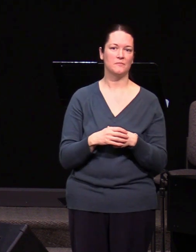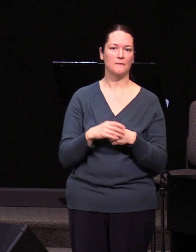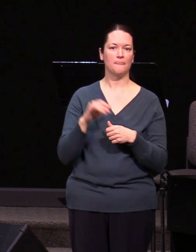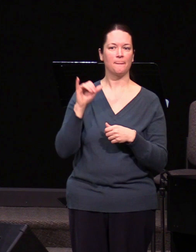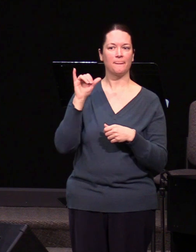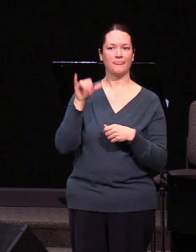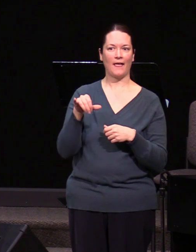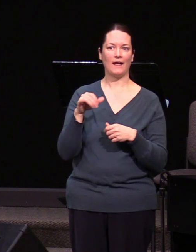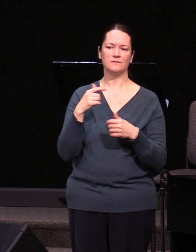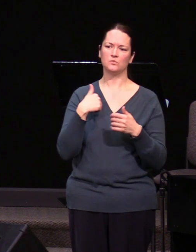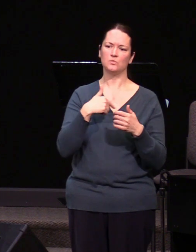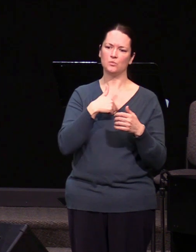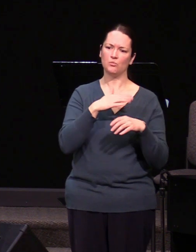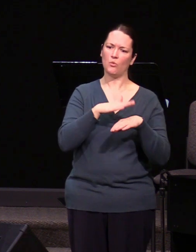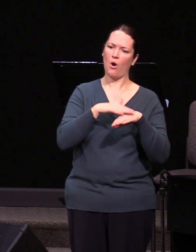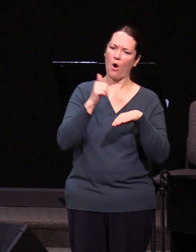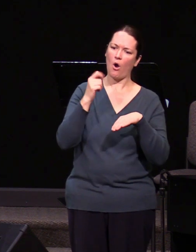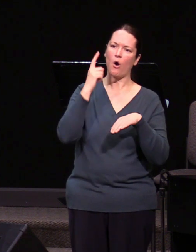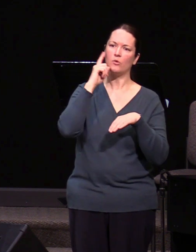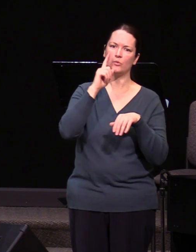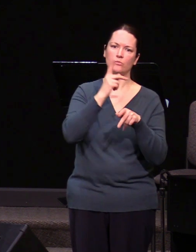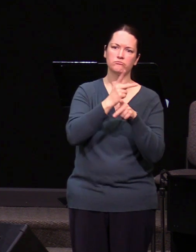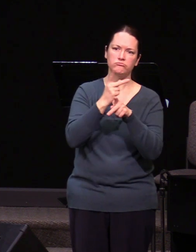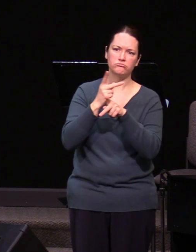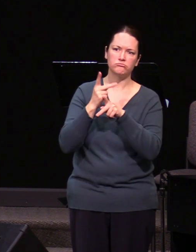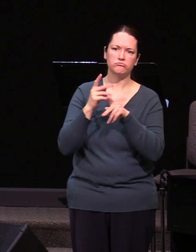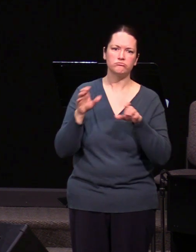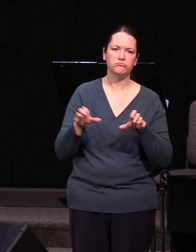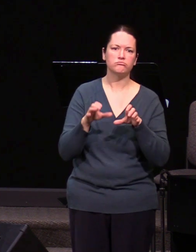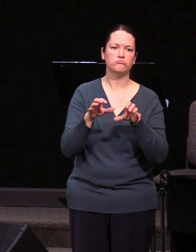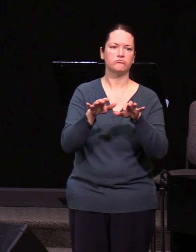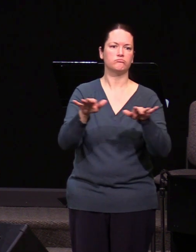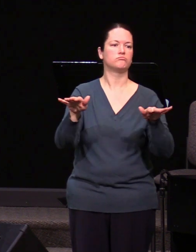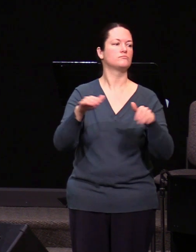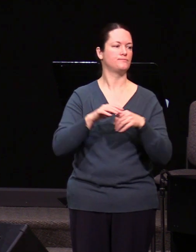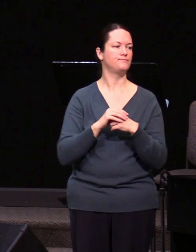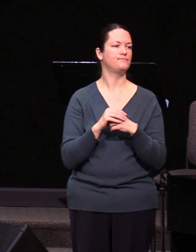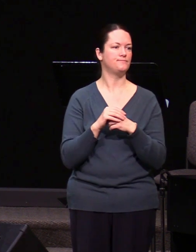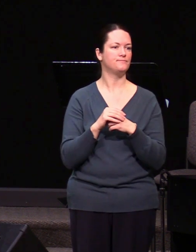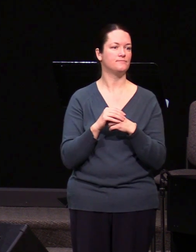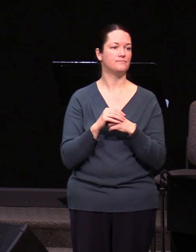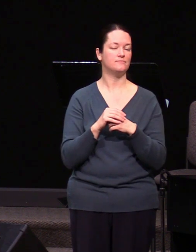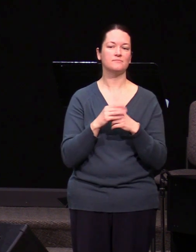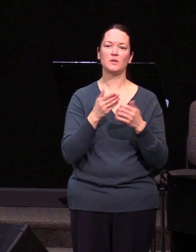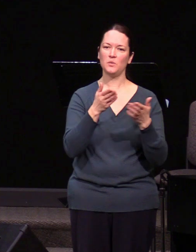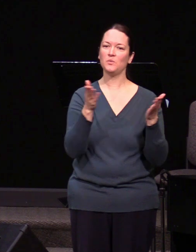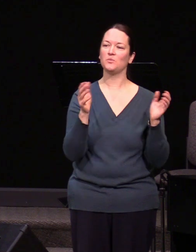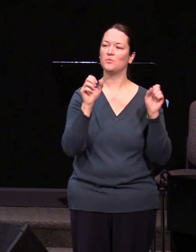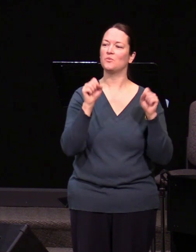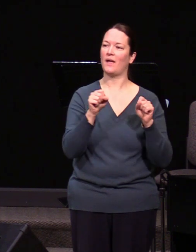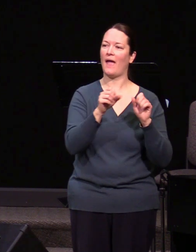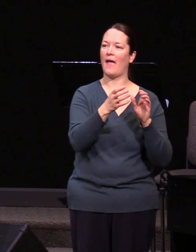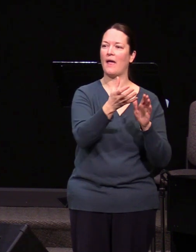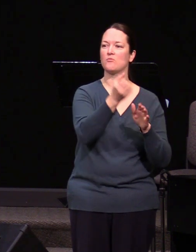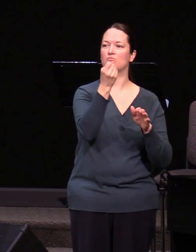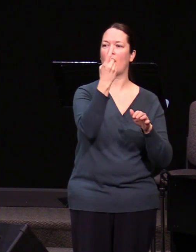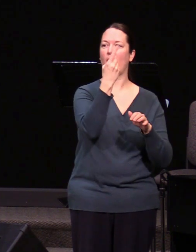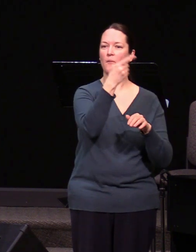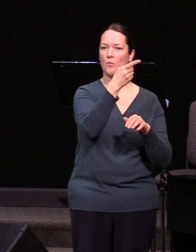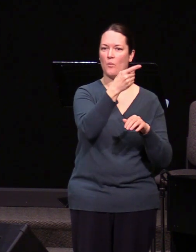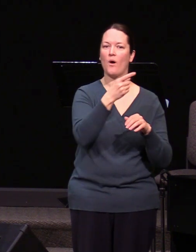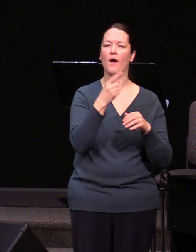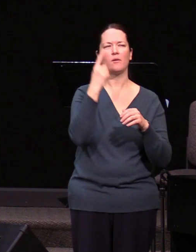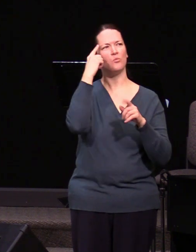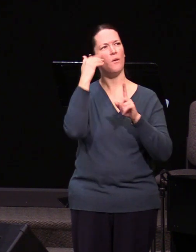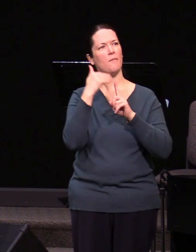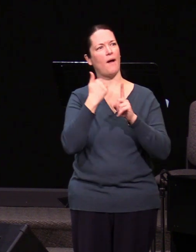that we are called to cultivate. But either way, I want to invite you to grab one of these as just kind of a reminder to who